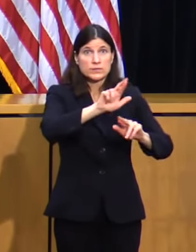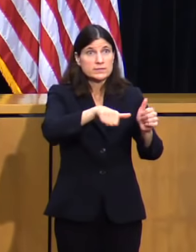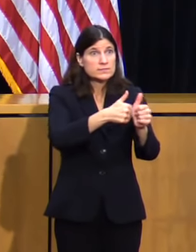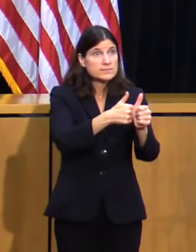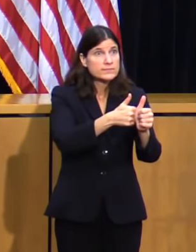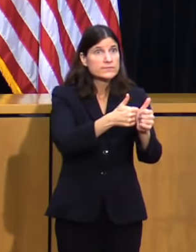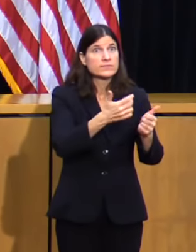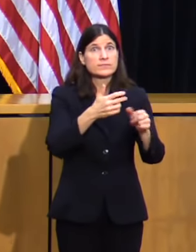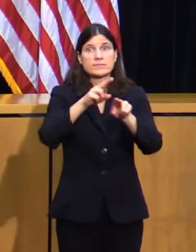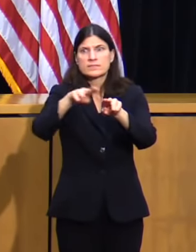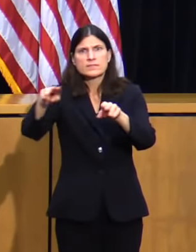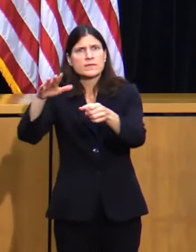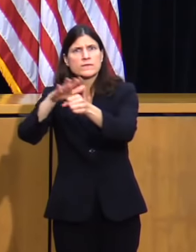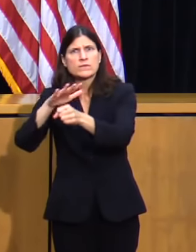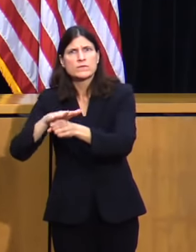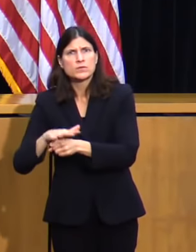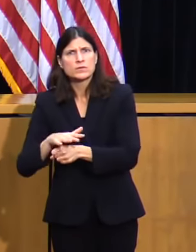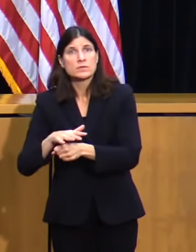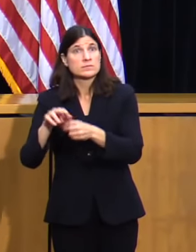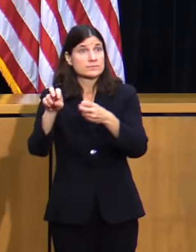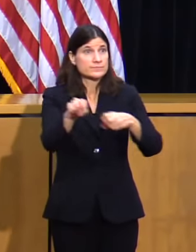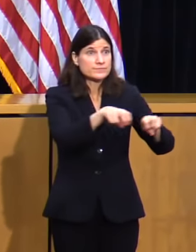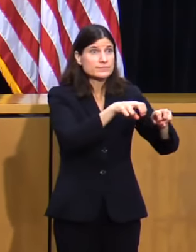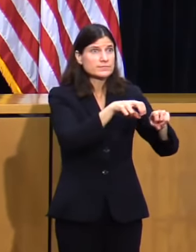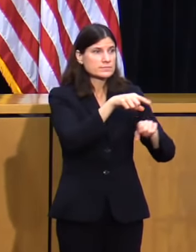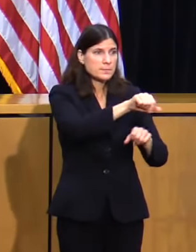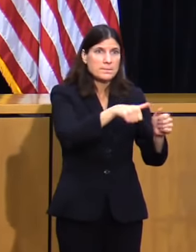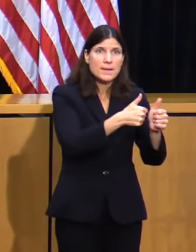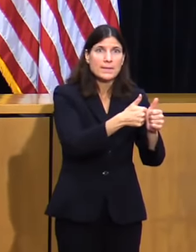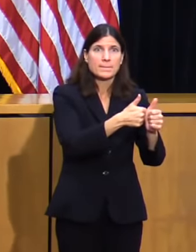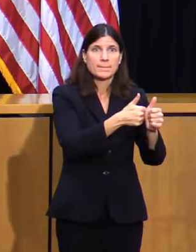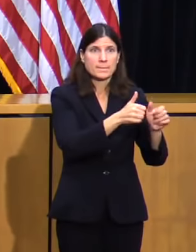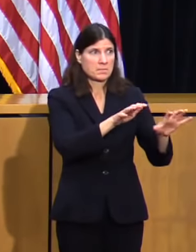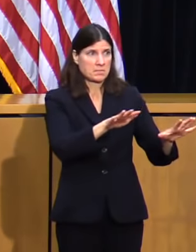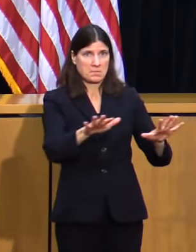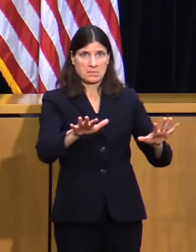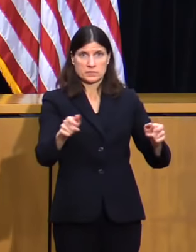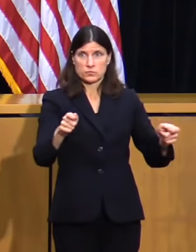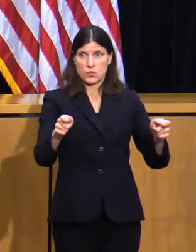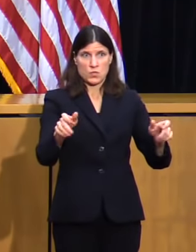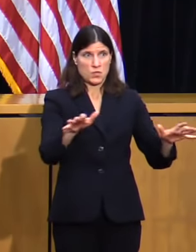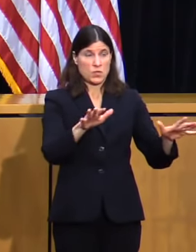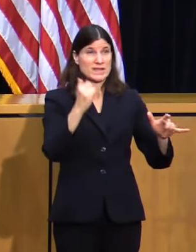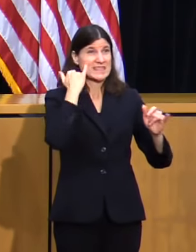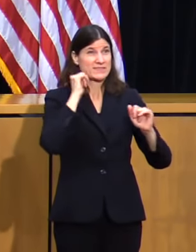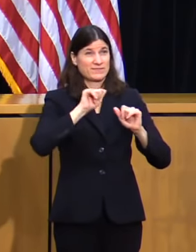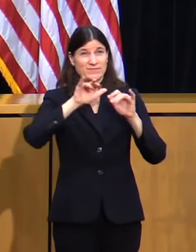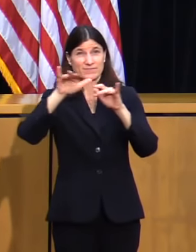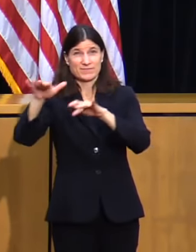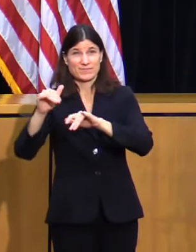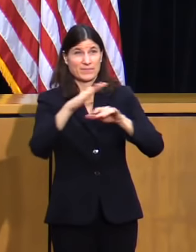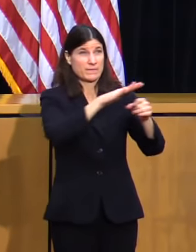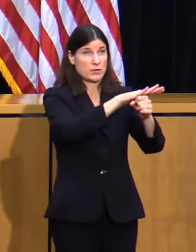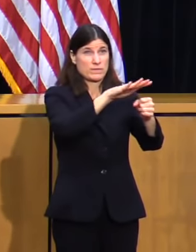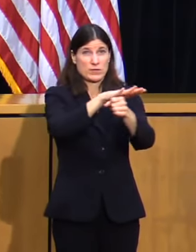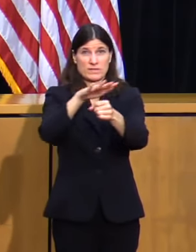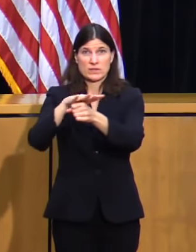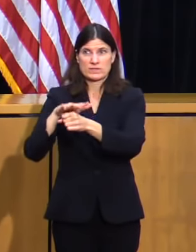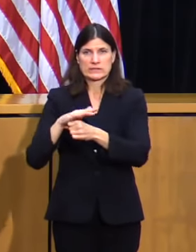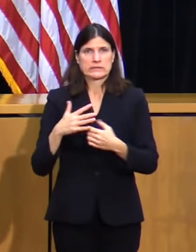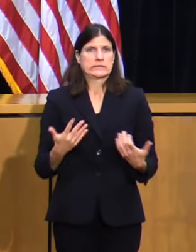do. And our goal at this point is to do all we possibly can to make sure that we can keep schools open and we can keep